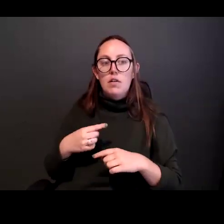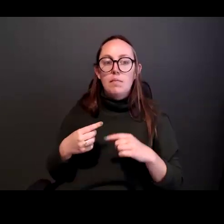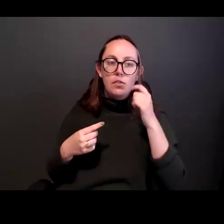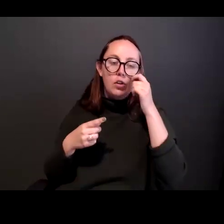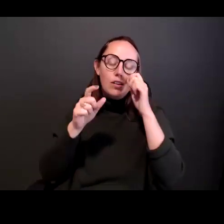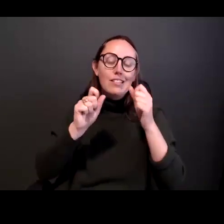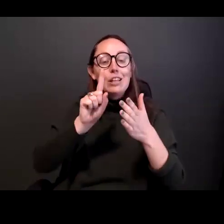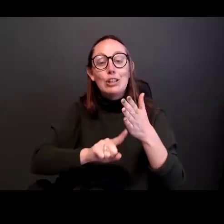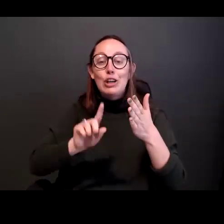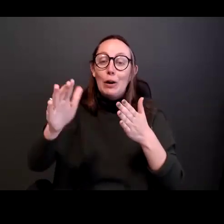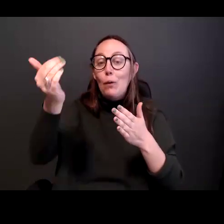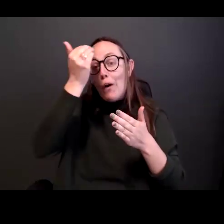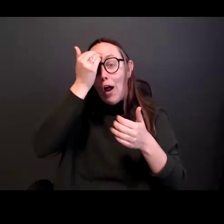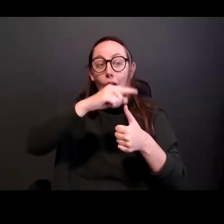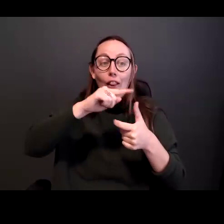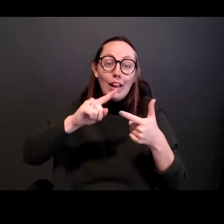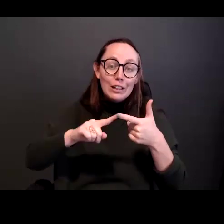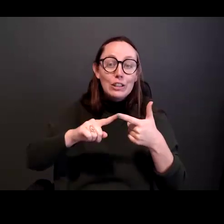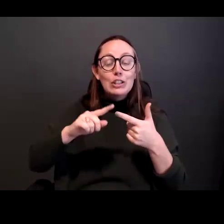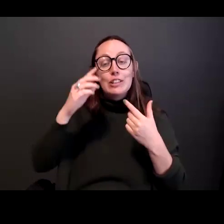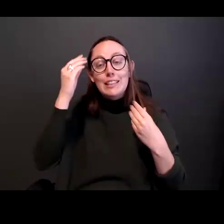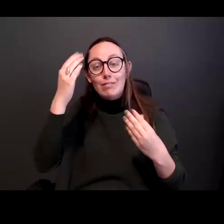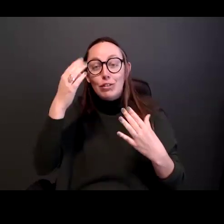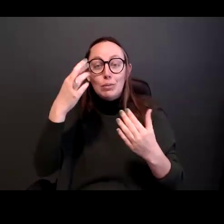resources, and then a quiz.